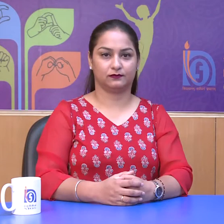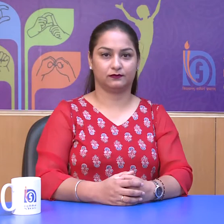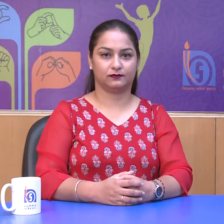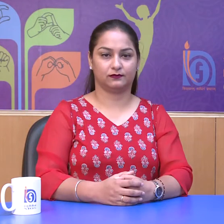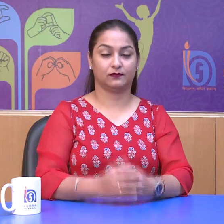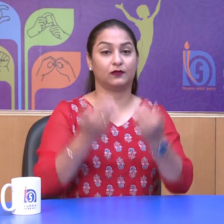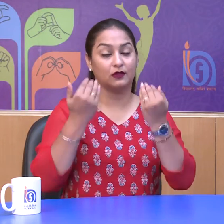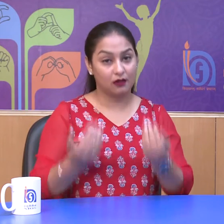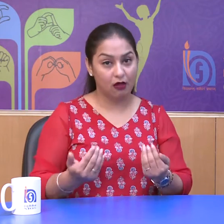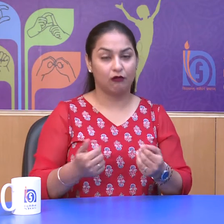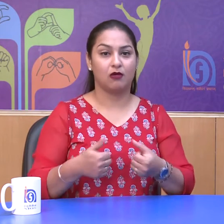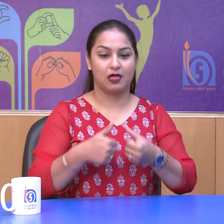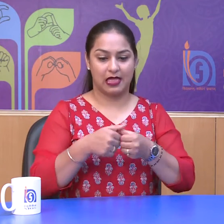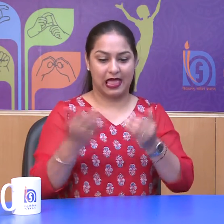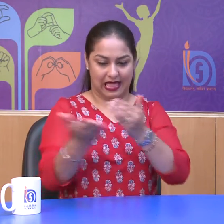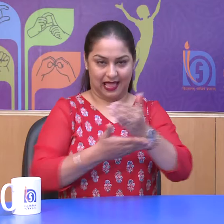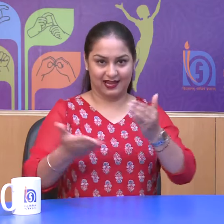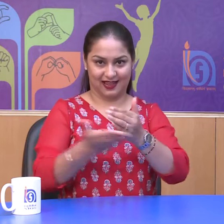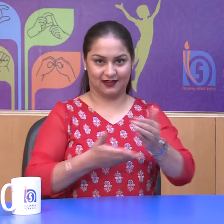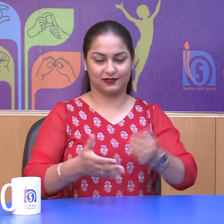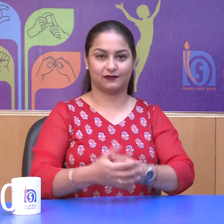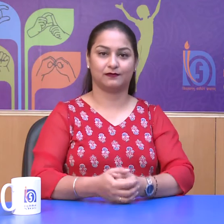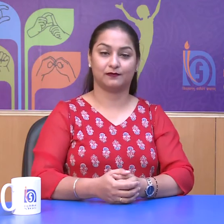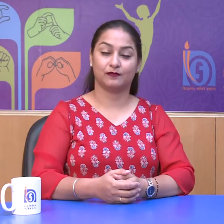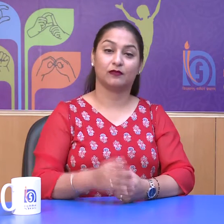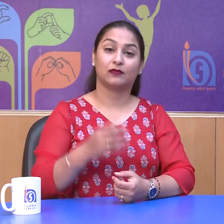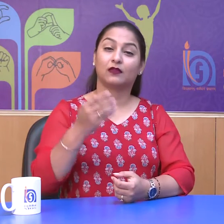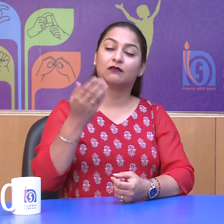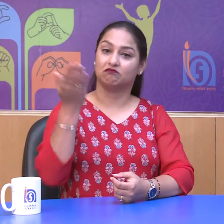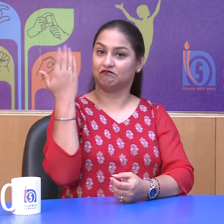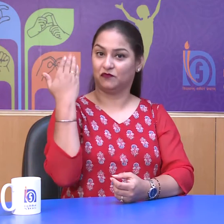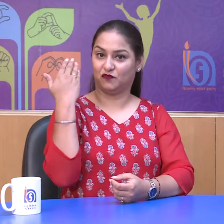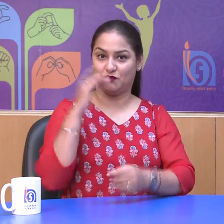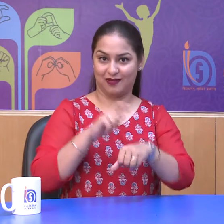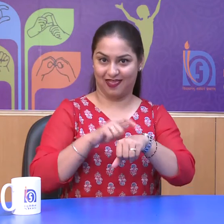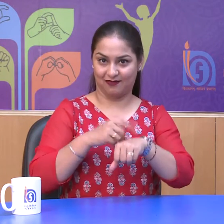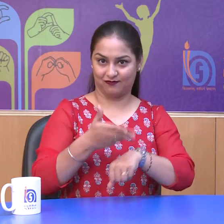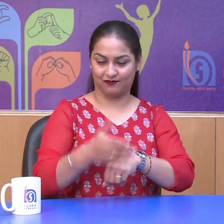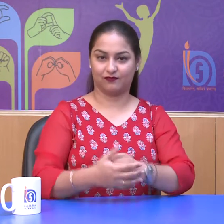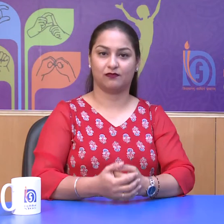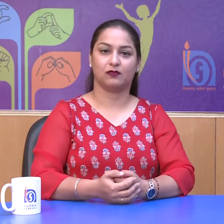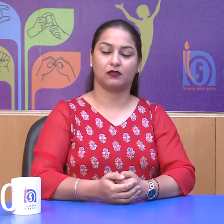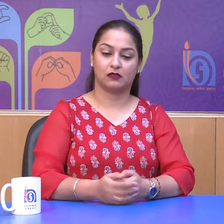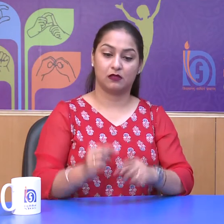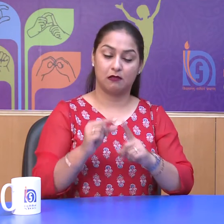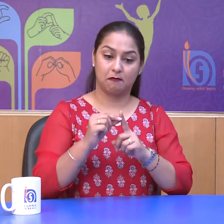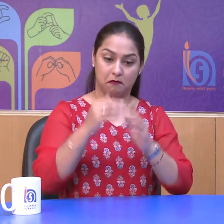Now, agriculture. In the medieval period, the pattern of agricultural